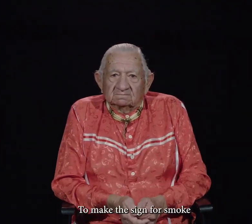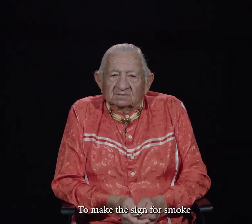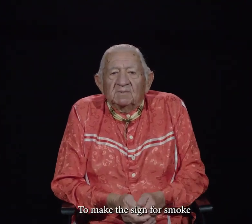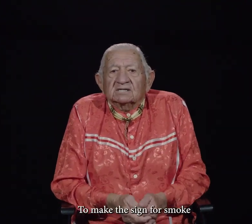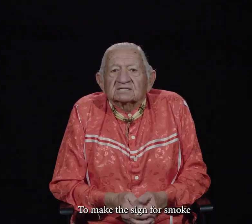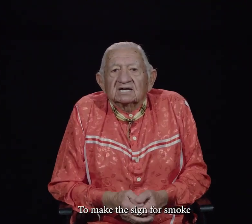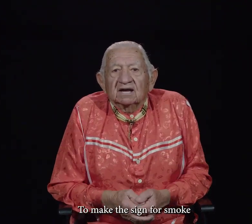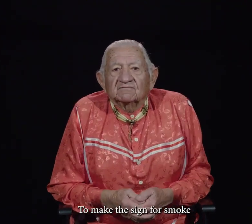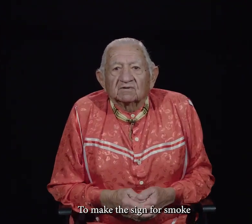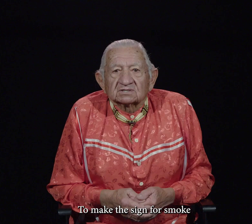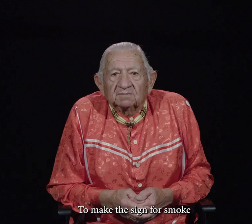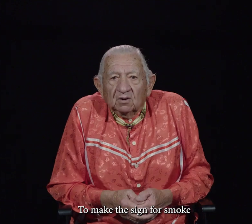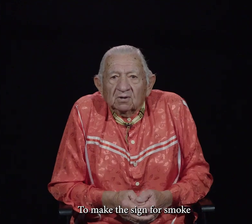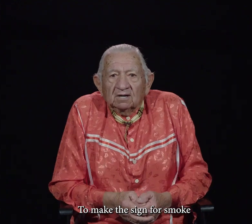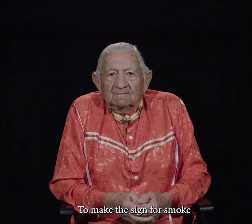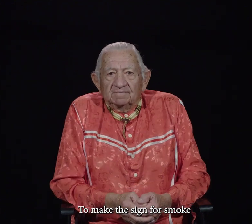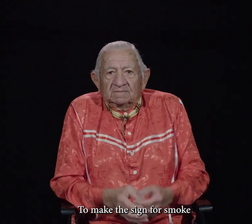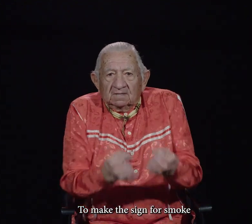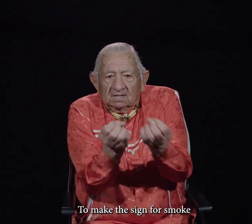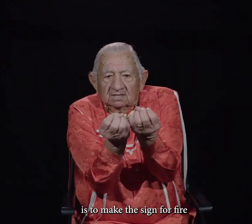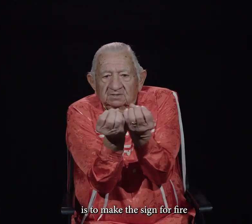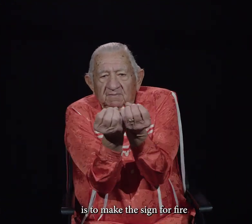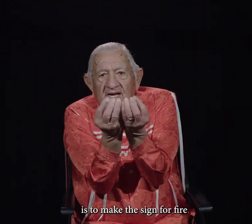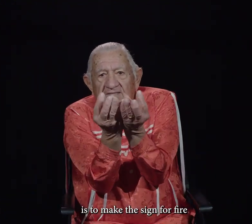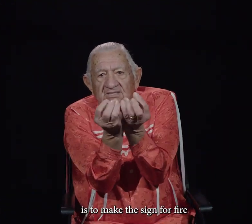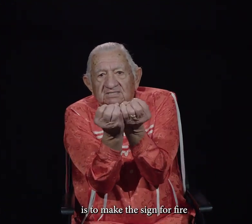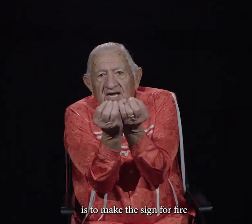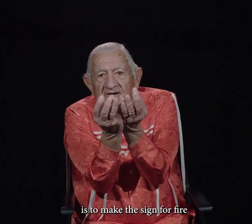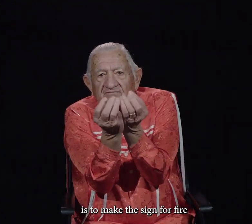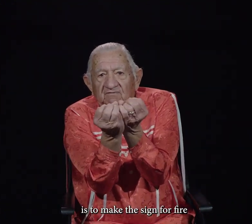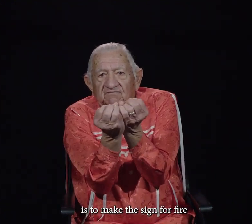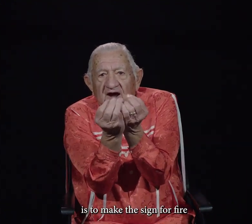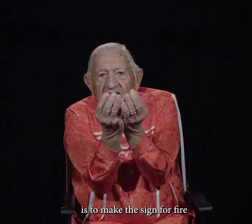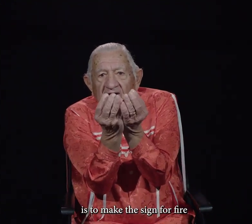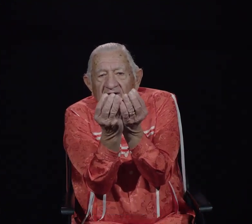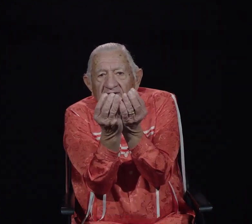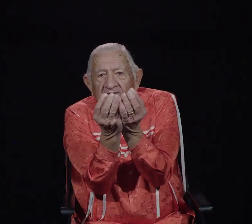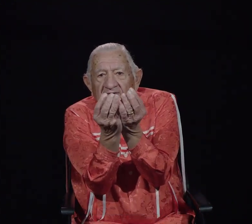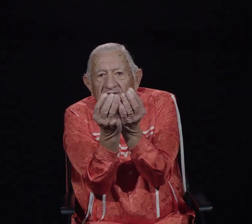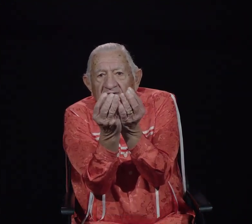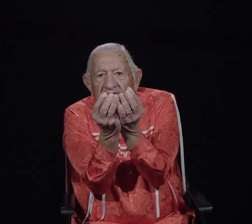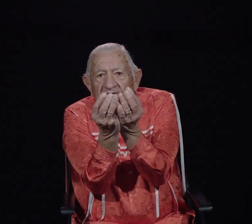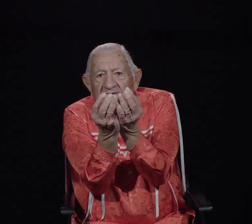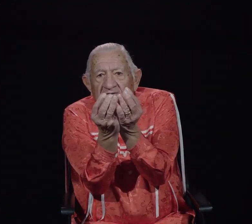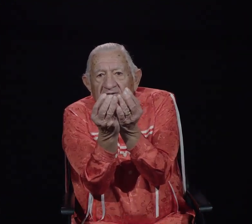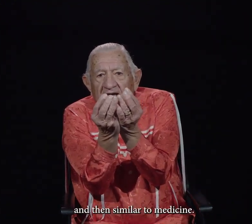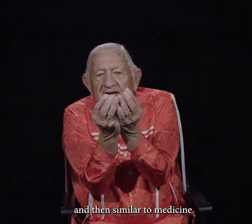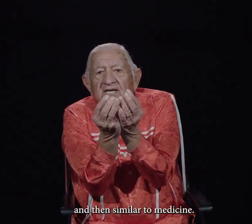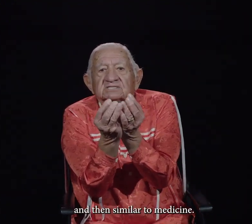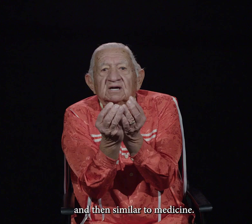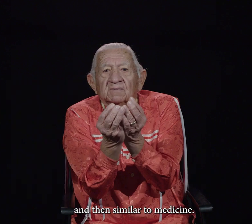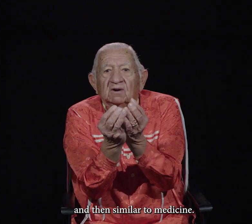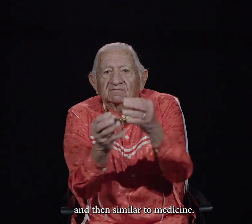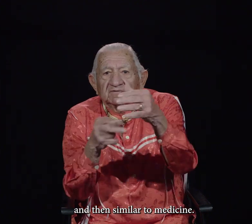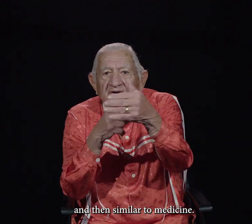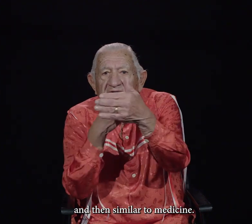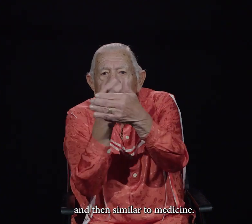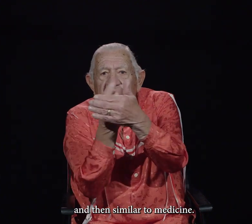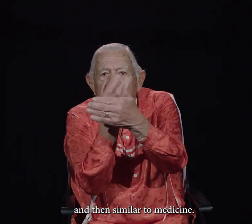To make the sign for smoke is you make the sign for fire. And then similar to